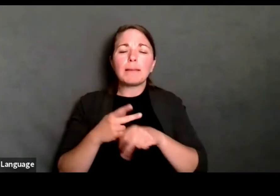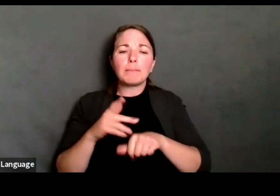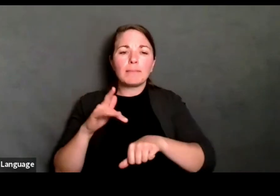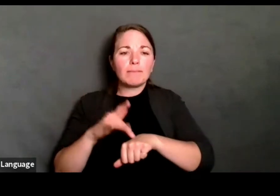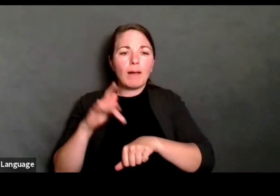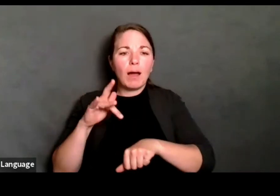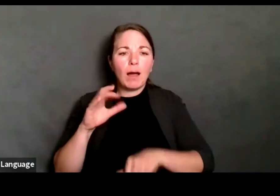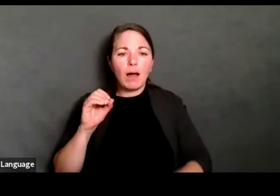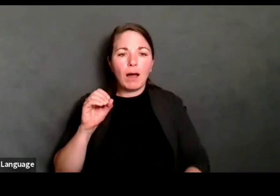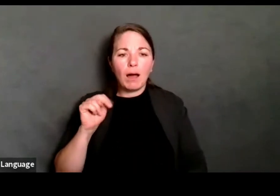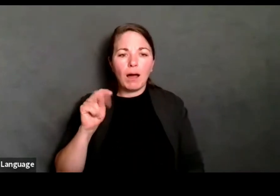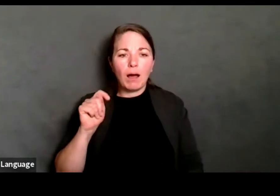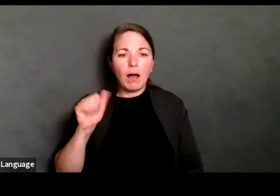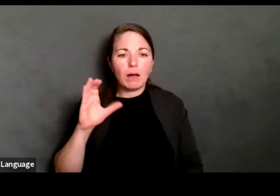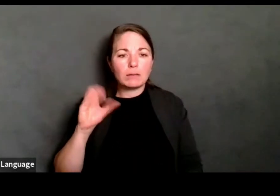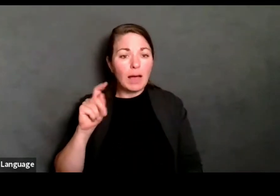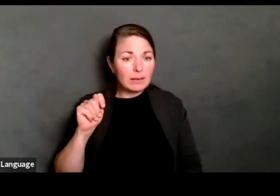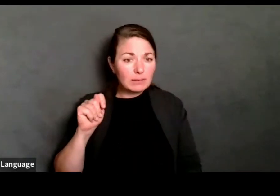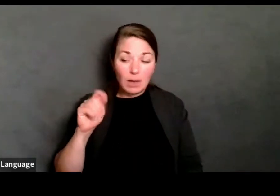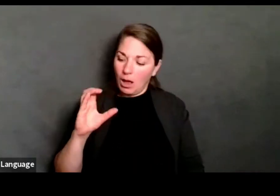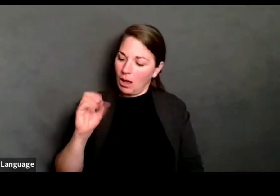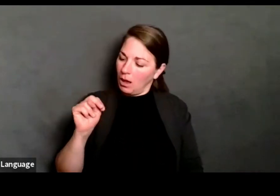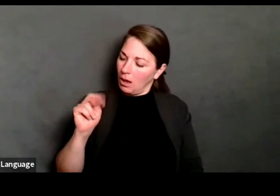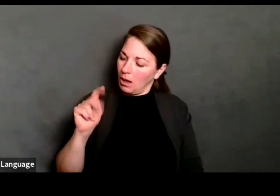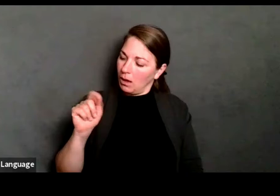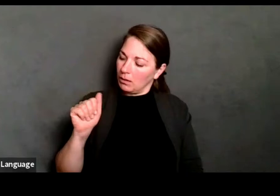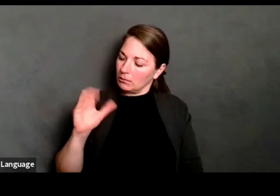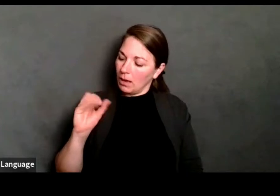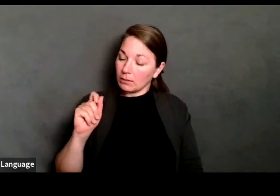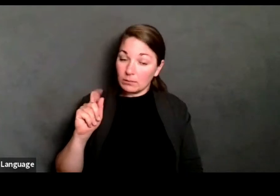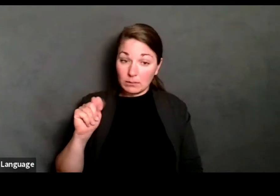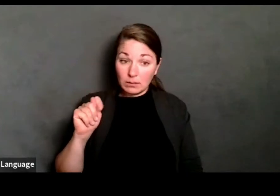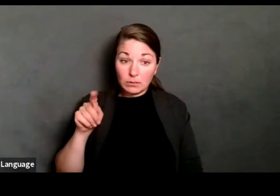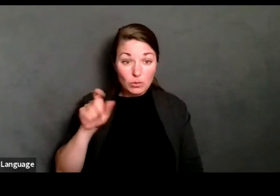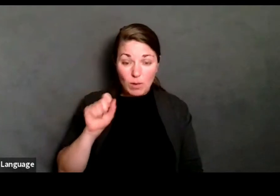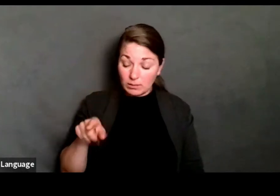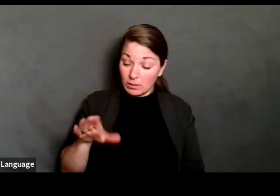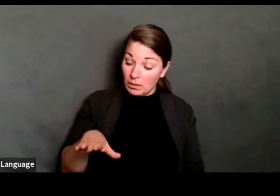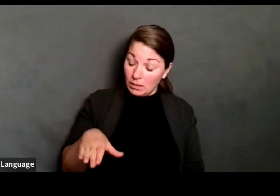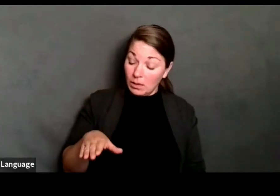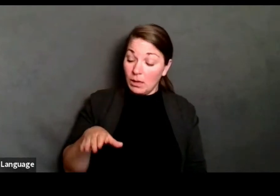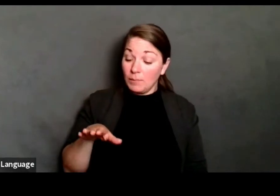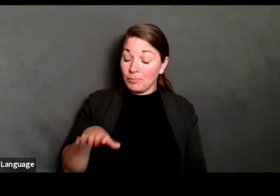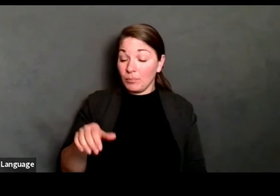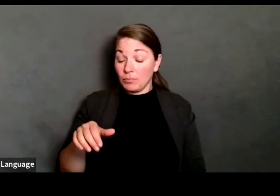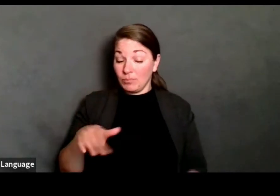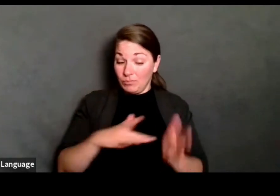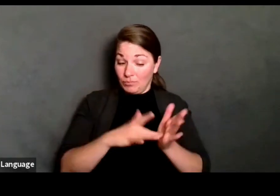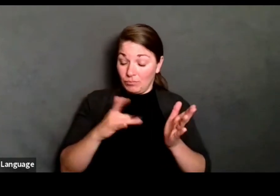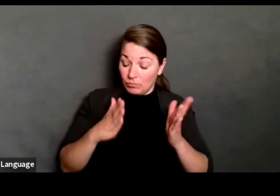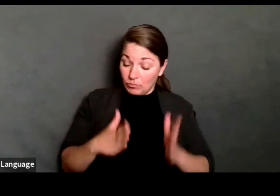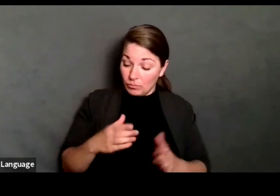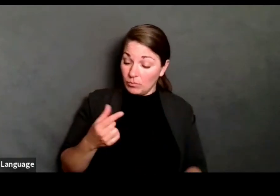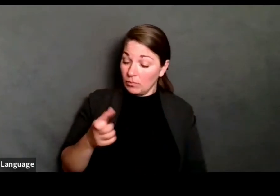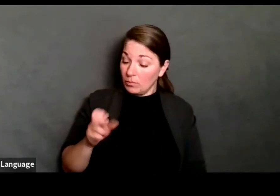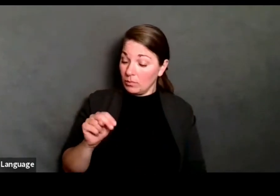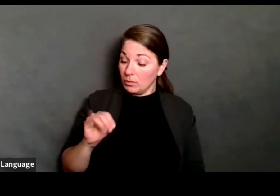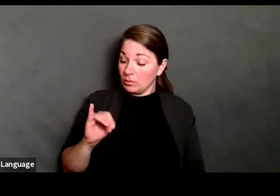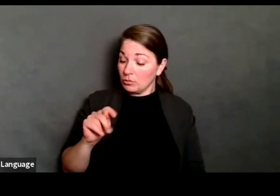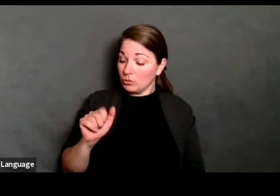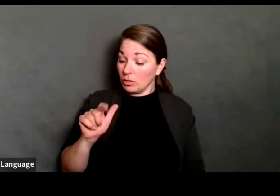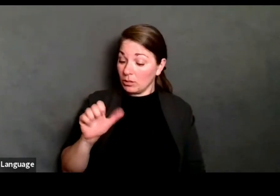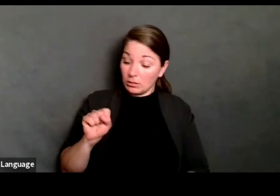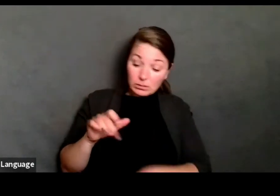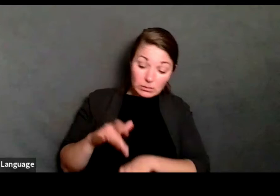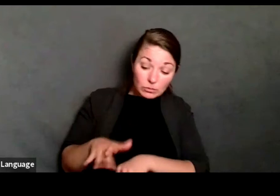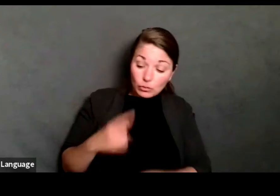know about. For example, we could ask, was there any contact between the perpetrator's genitals and your mouth? How about